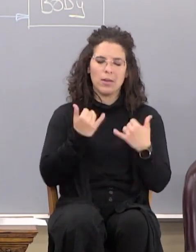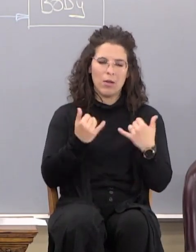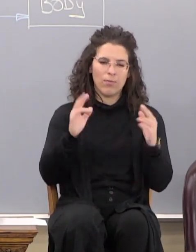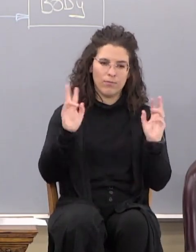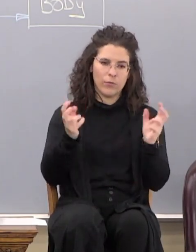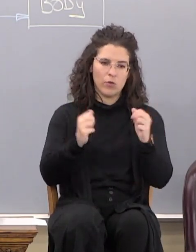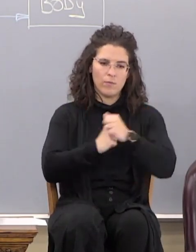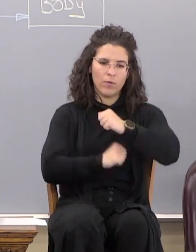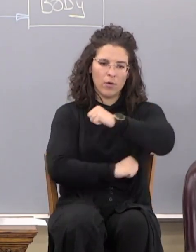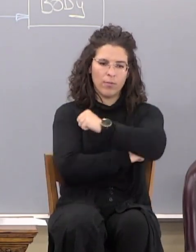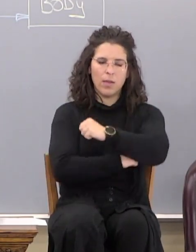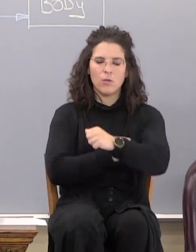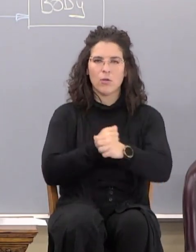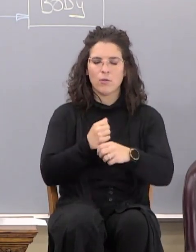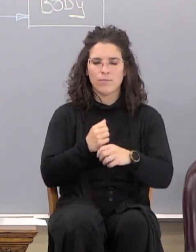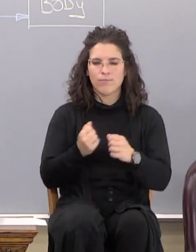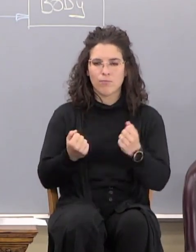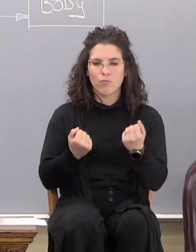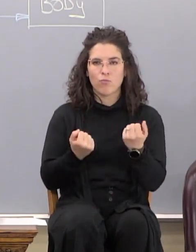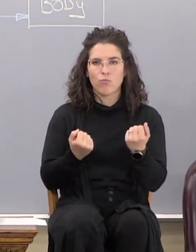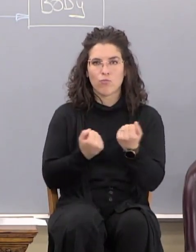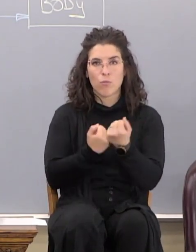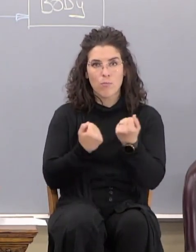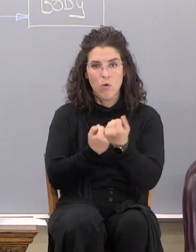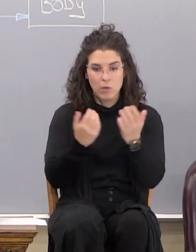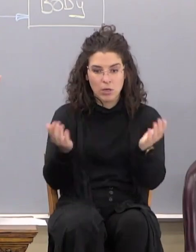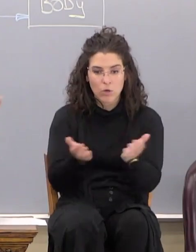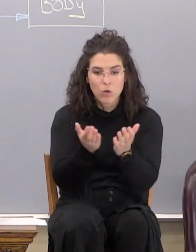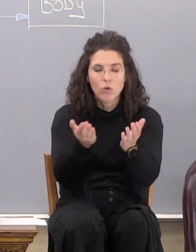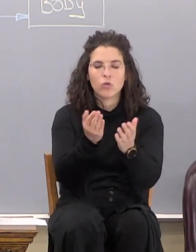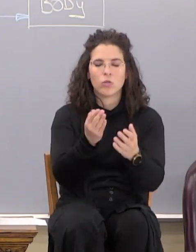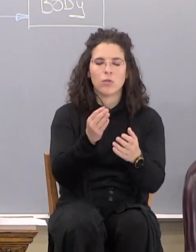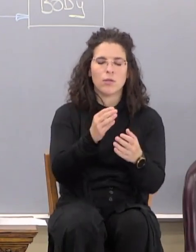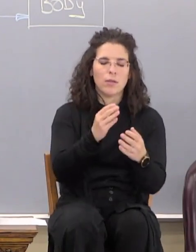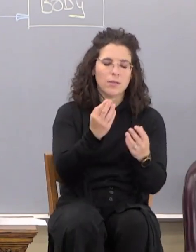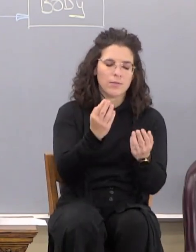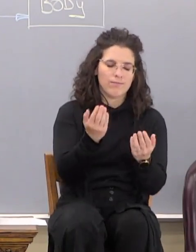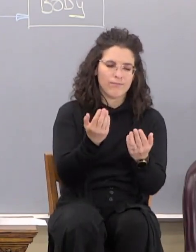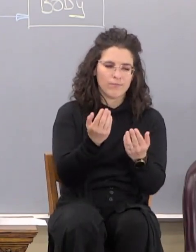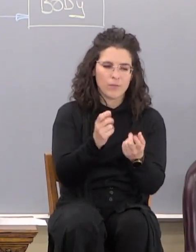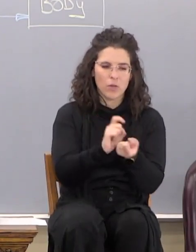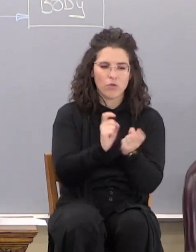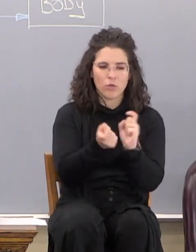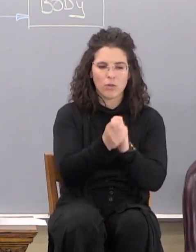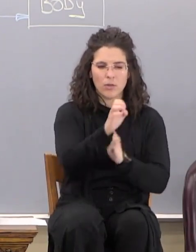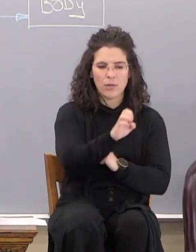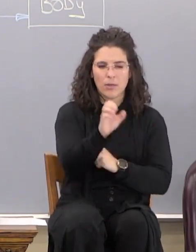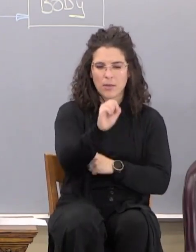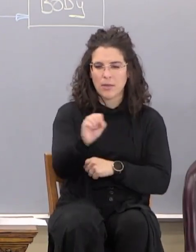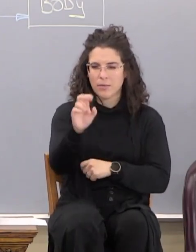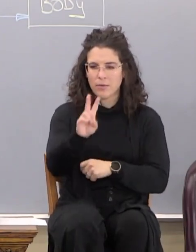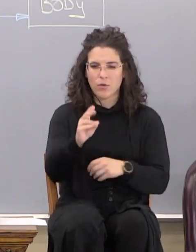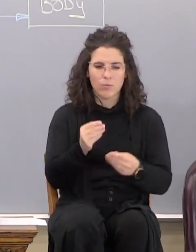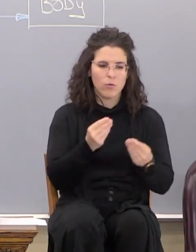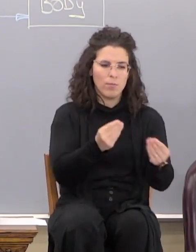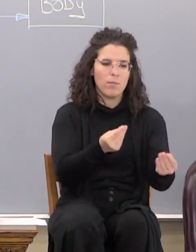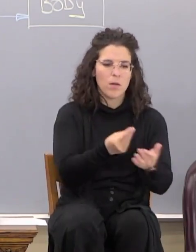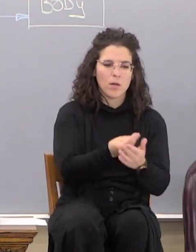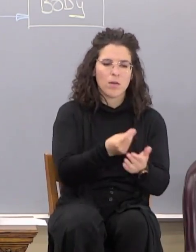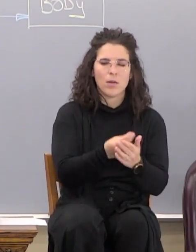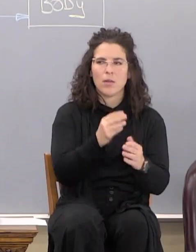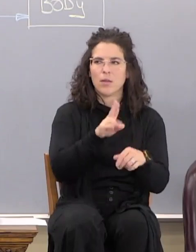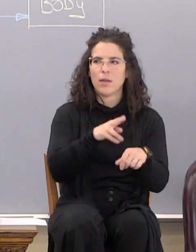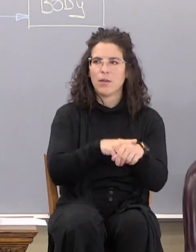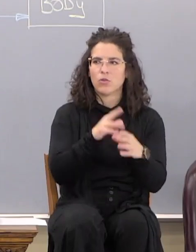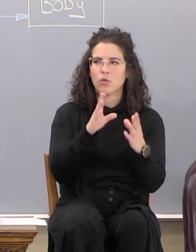so-called endorsing a translation that's a revision of the National Council of Churches. Every time you buy an ESV, you put money in the coffers of the National Council of